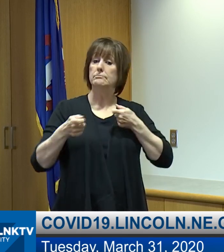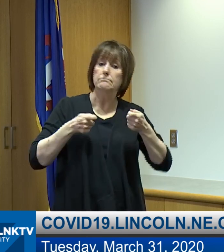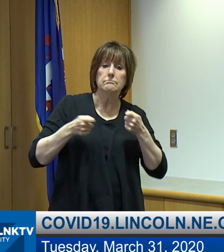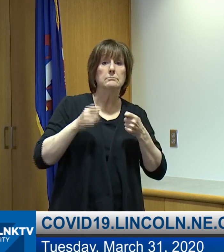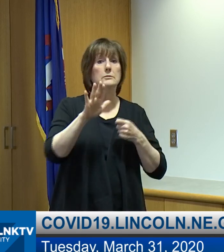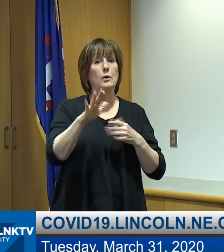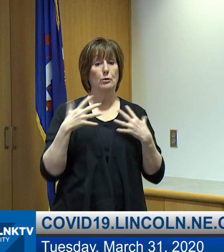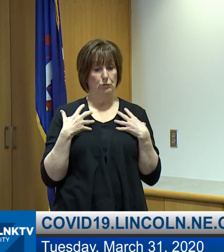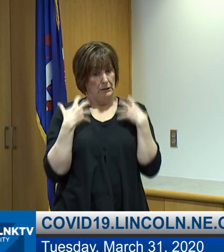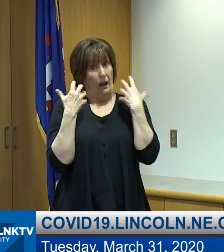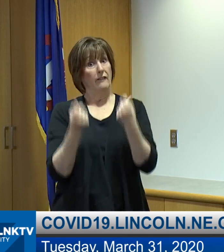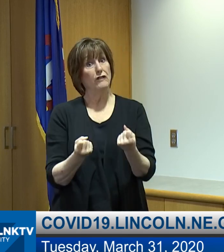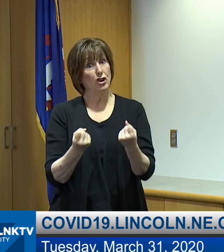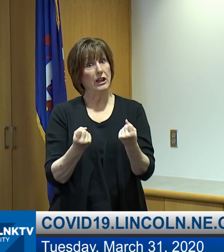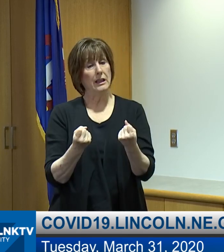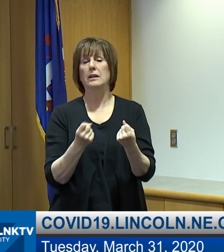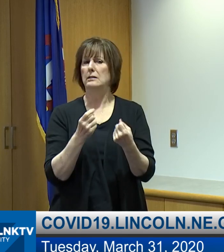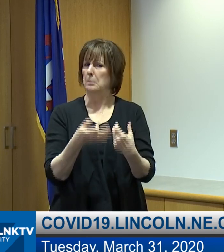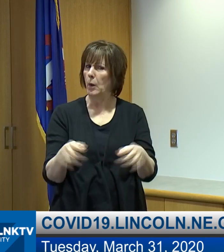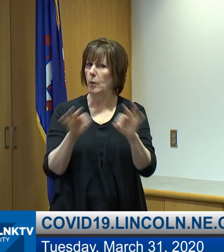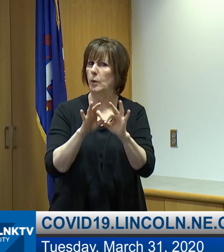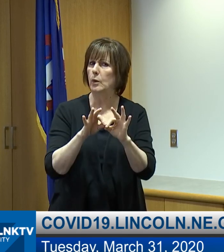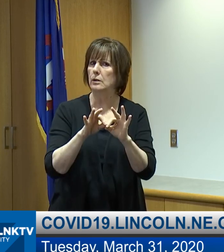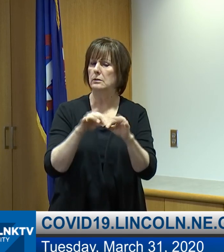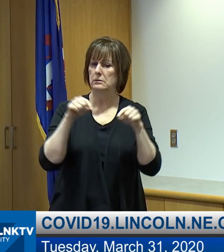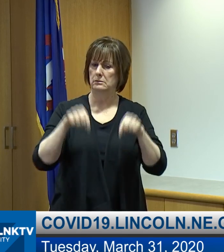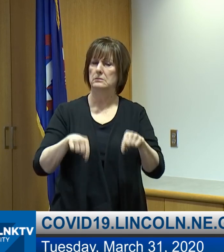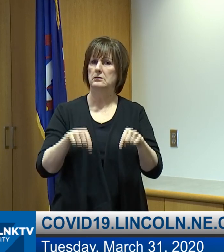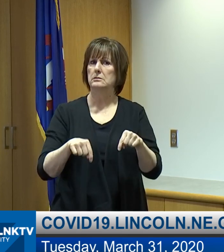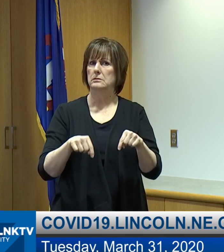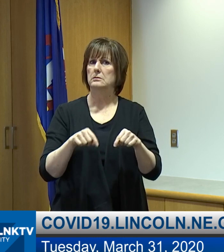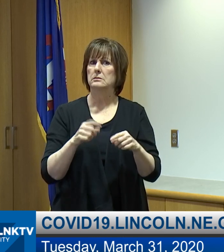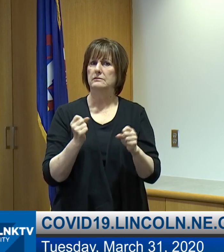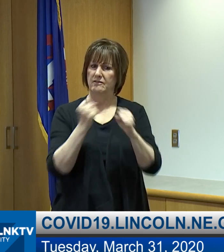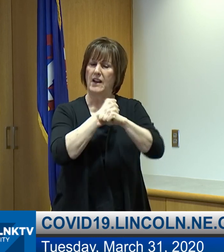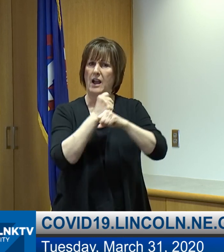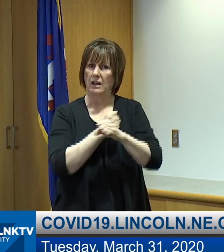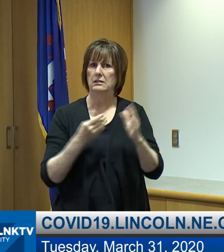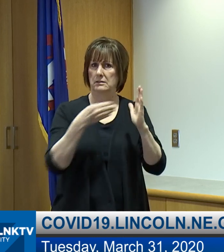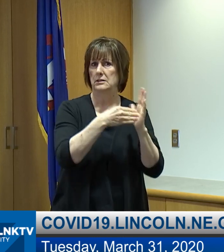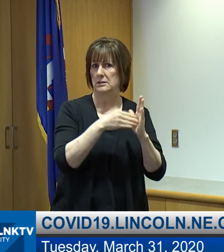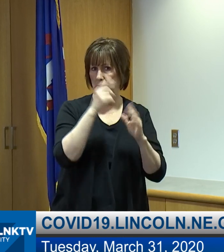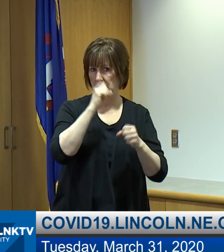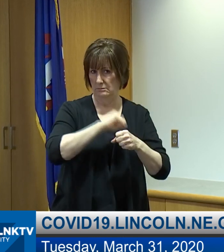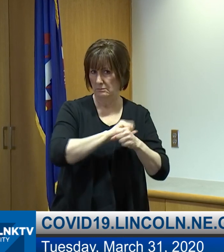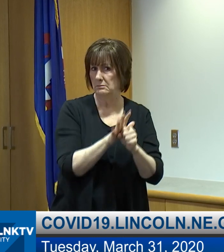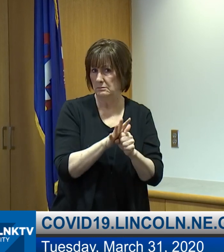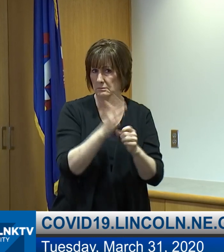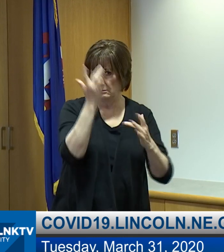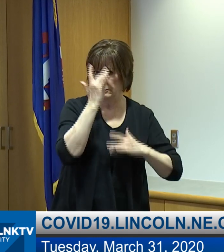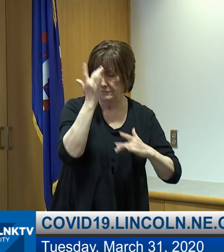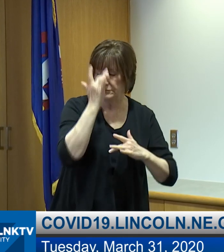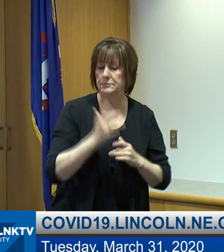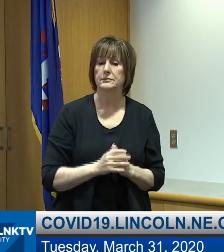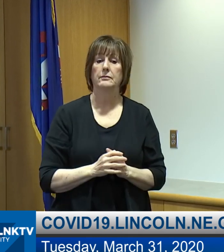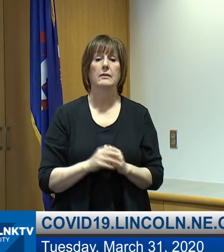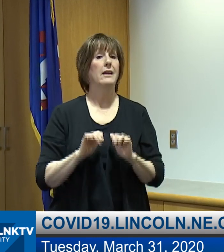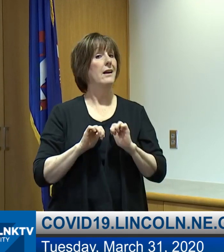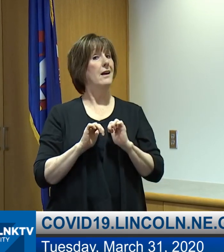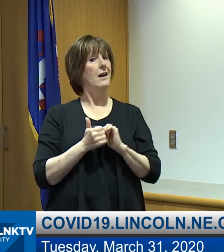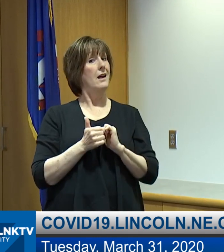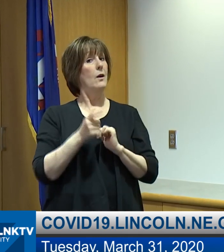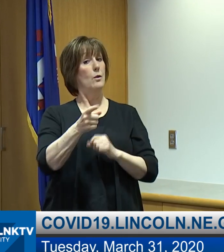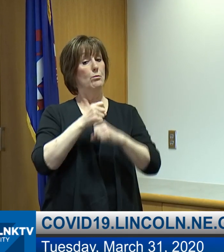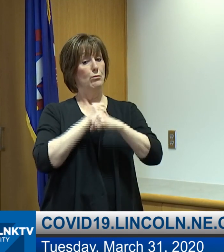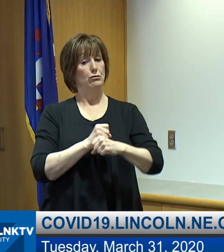home matters so much in this fight against COVID-19. Here are some important practices that will help keep